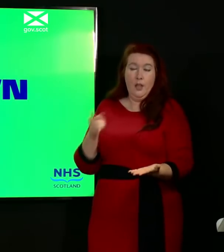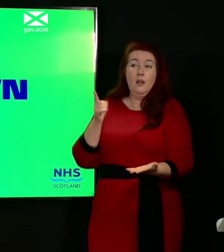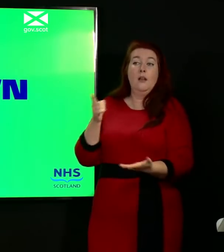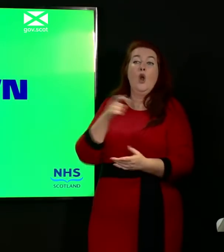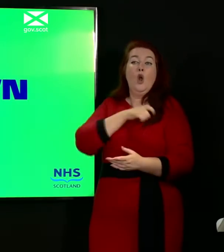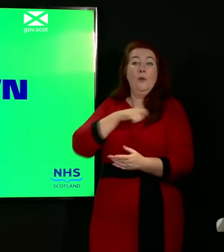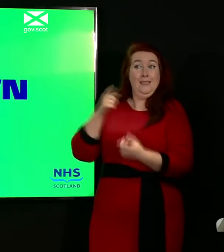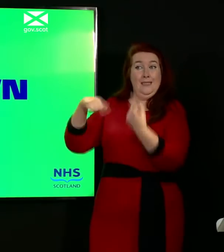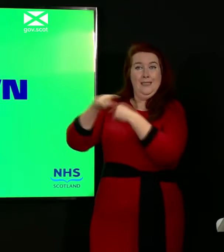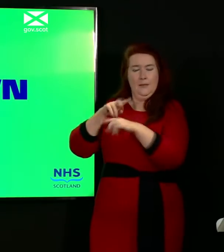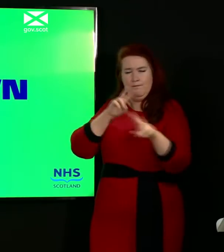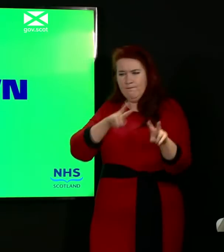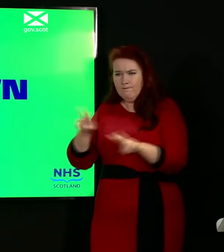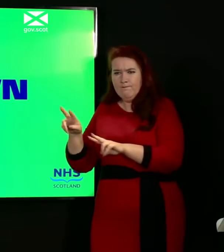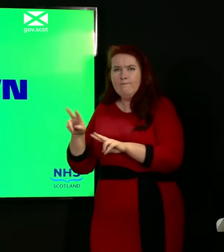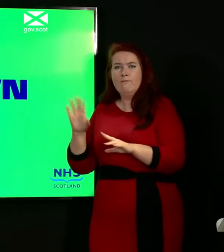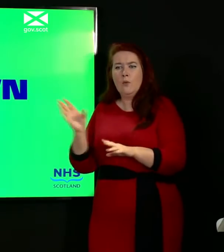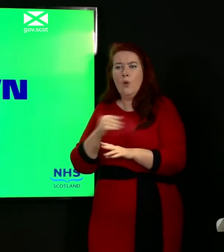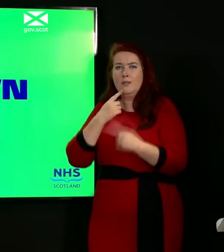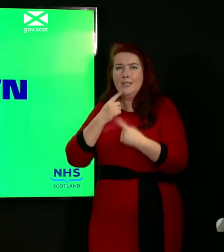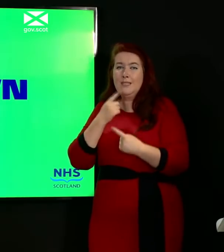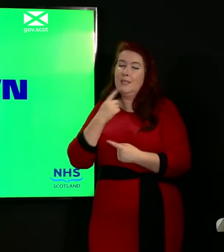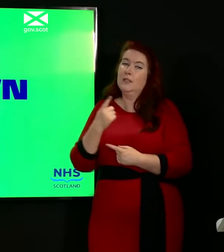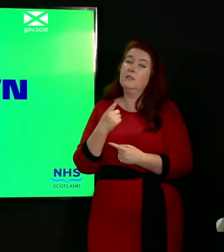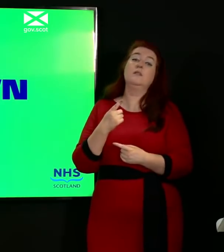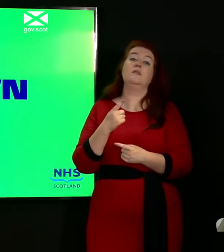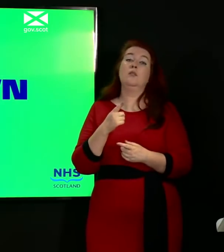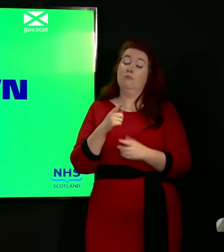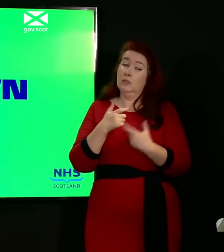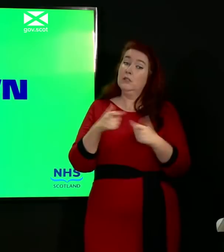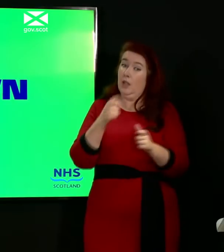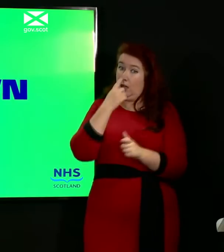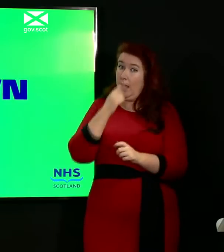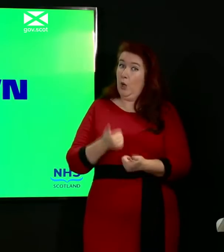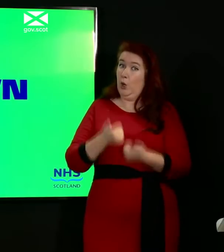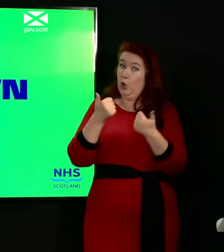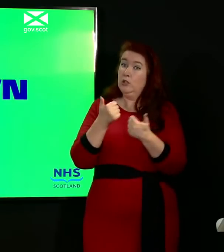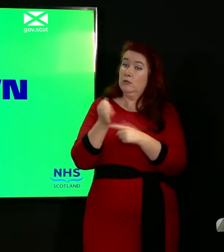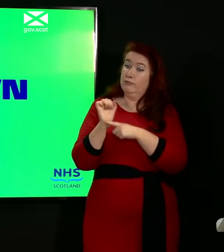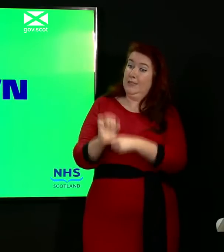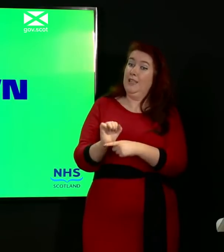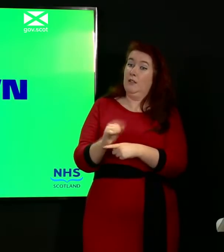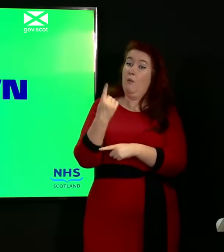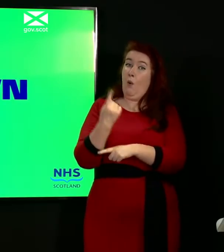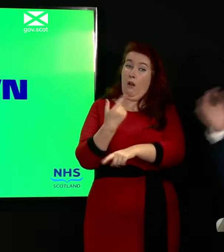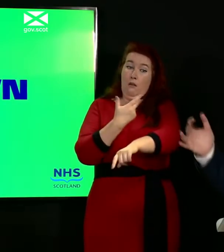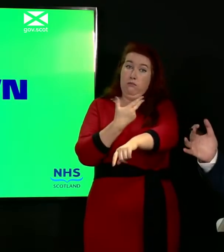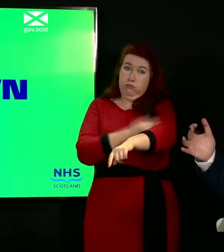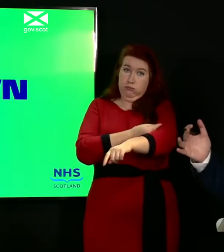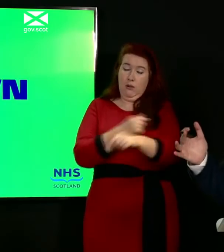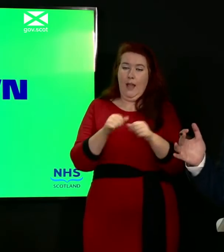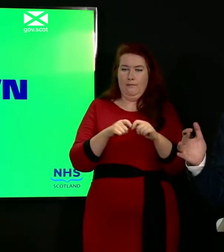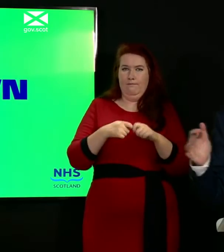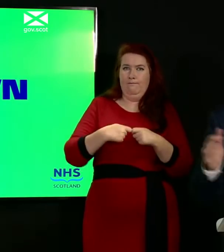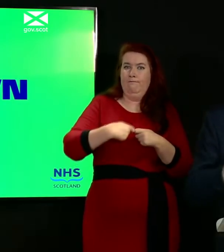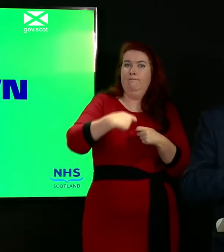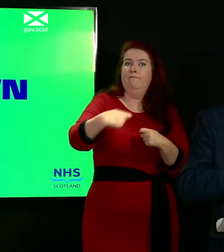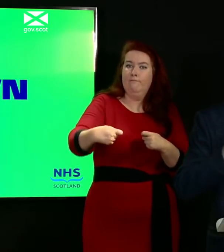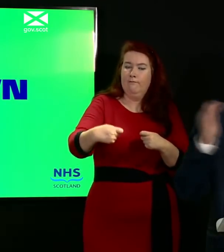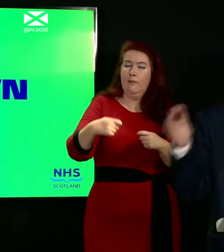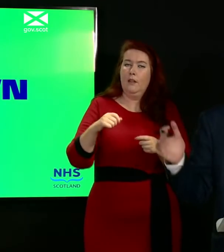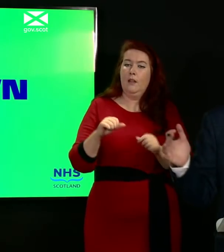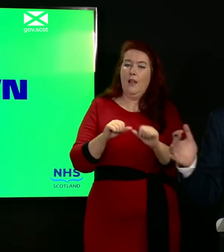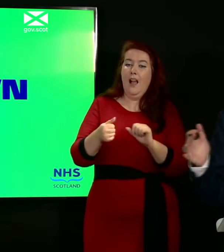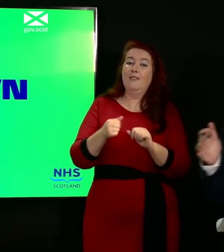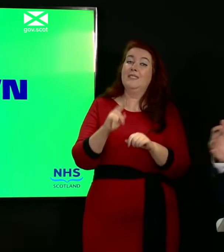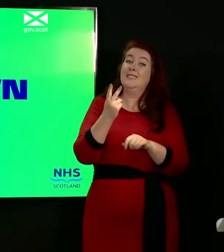seen data that says you get very, very good protection from one dose and you get elongated protection after